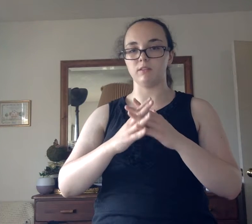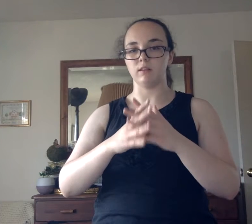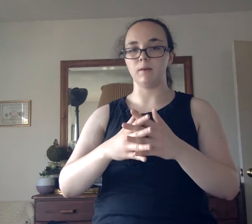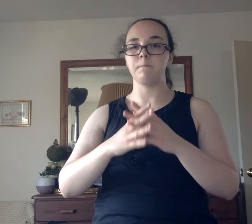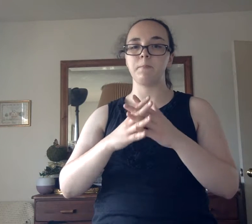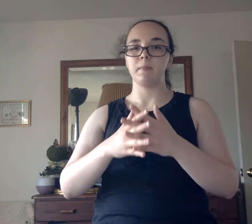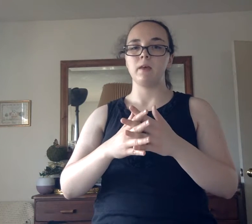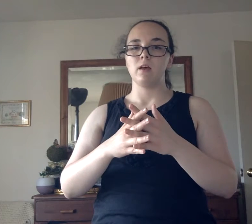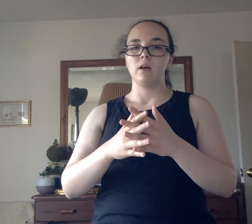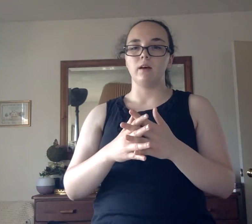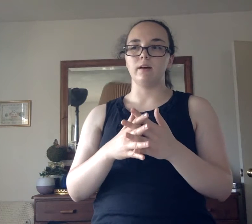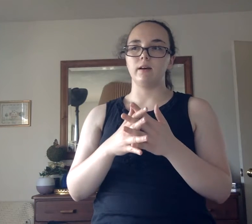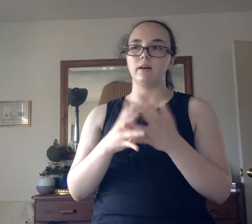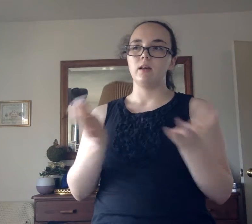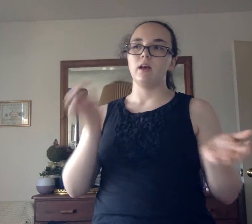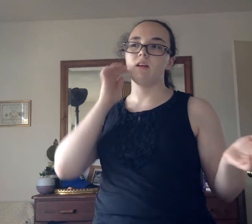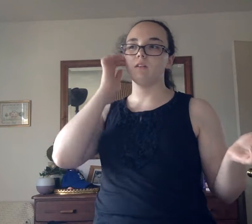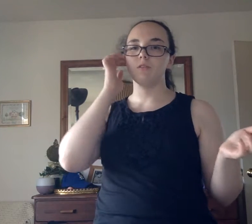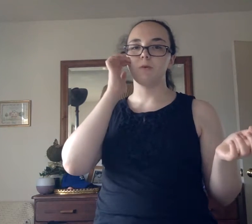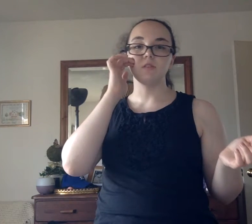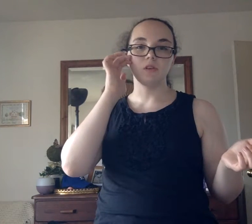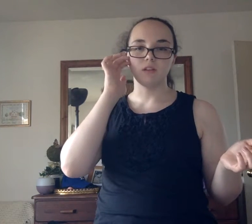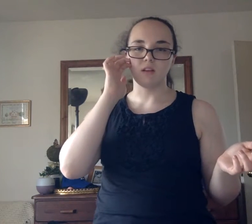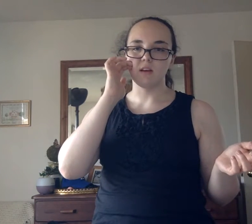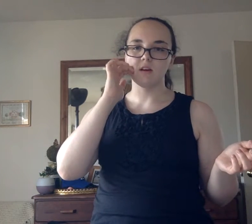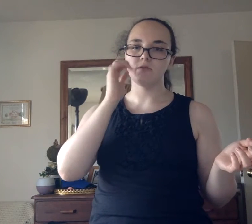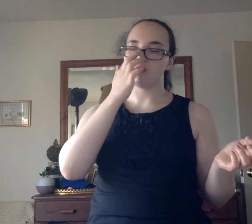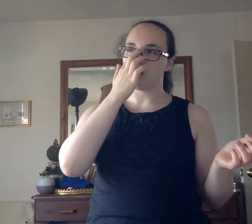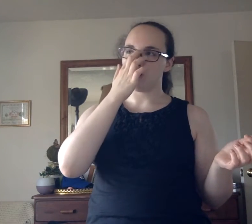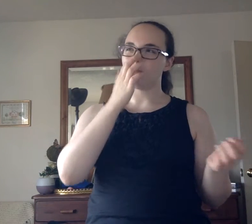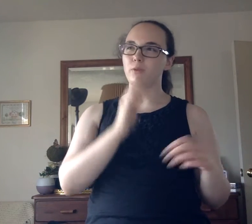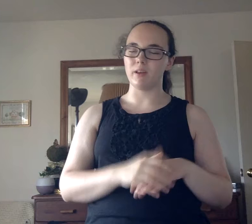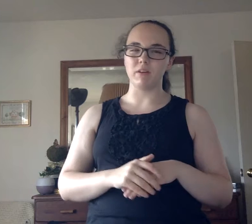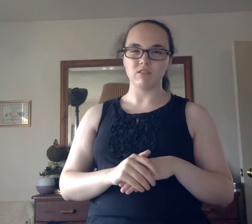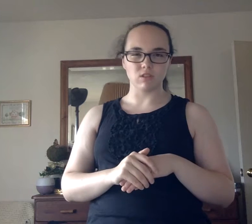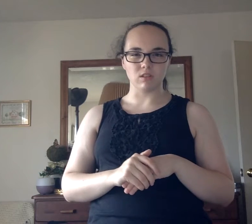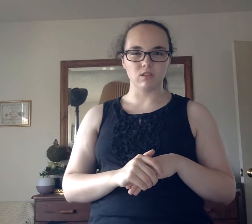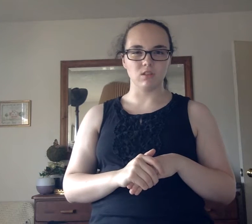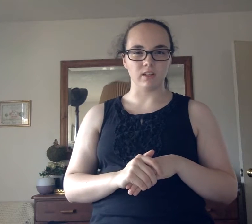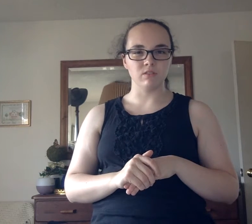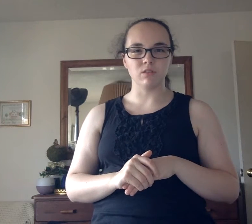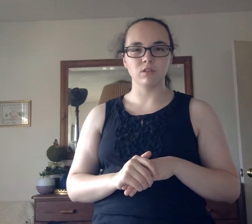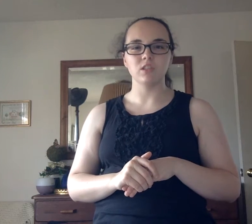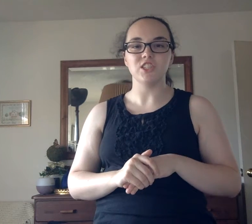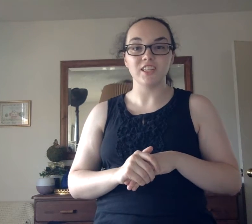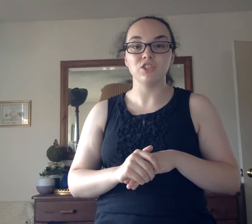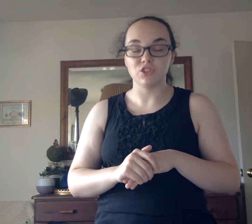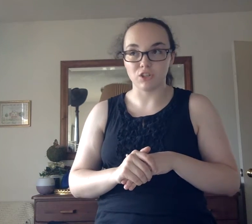wrestling. Any other sports you can think of are pretty much just